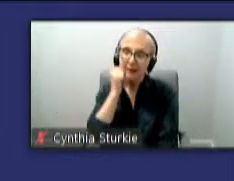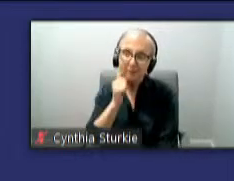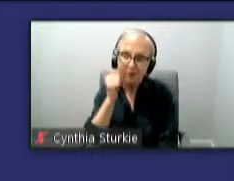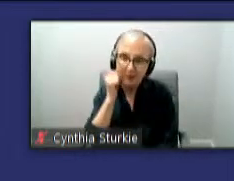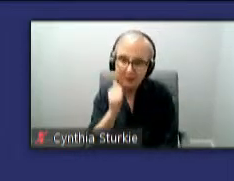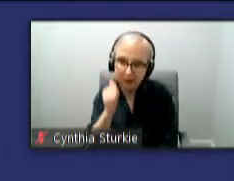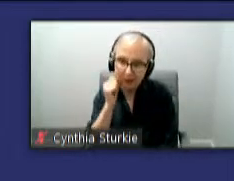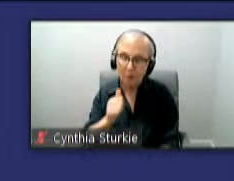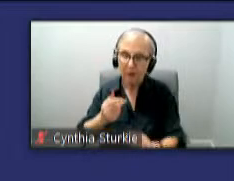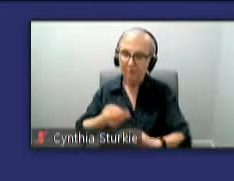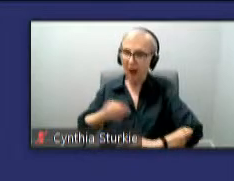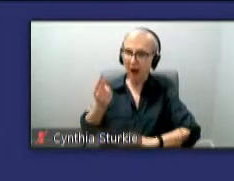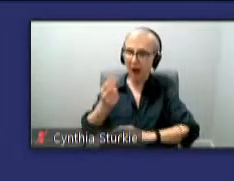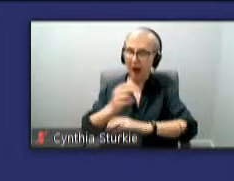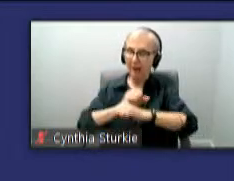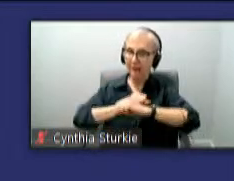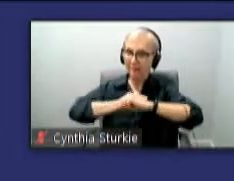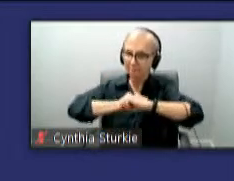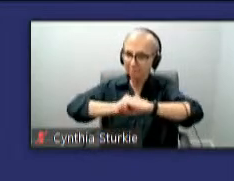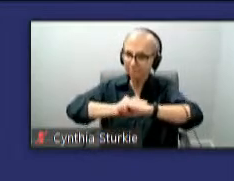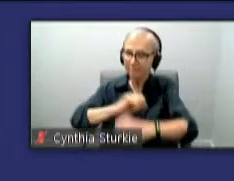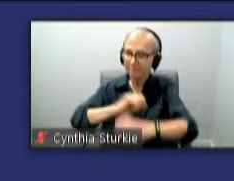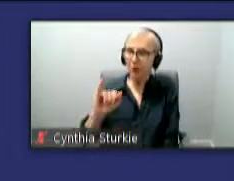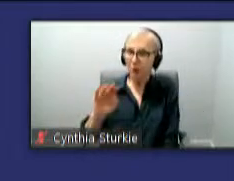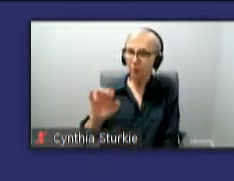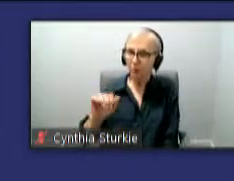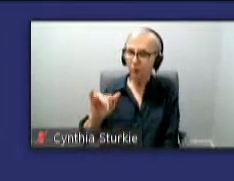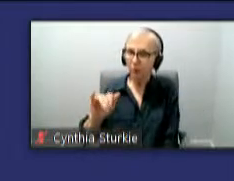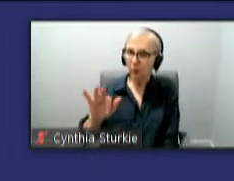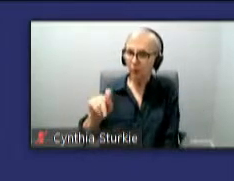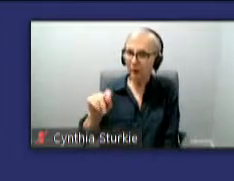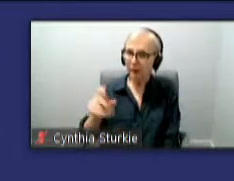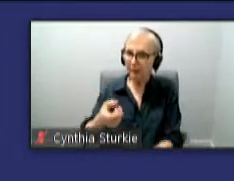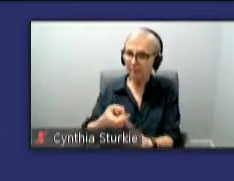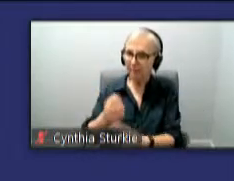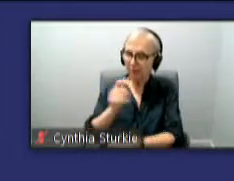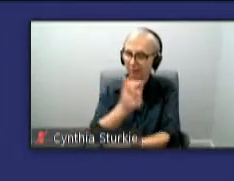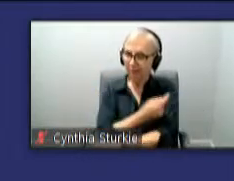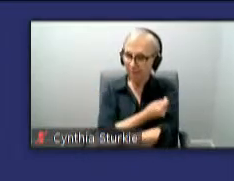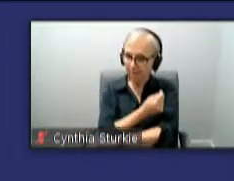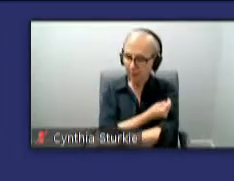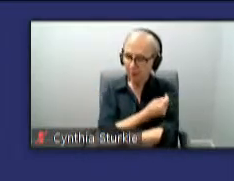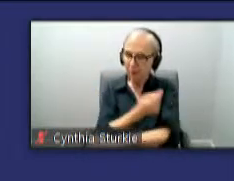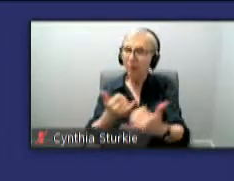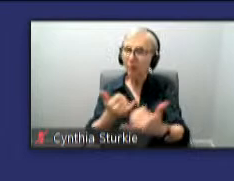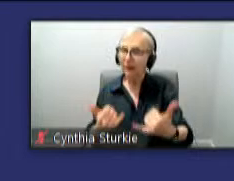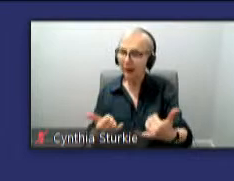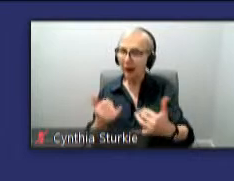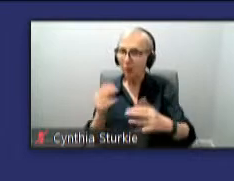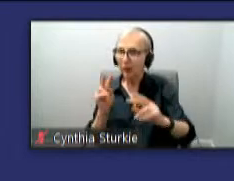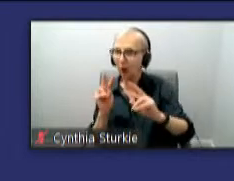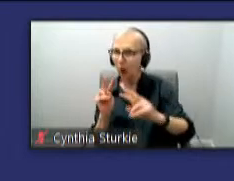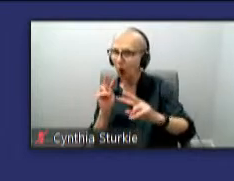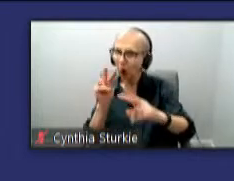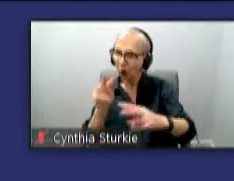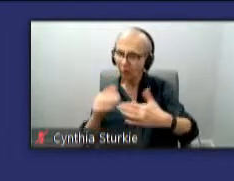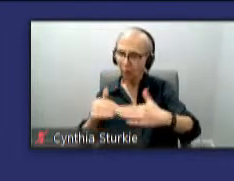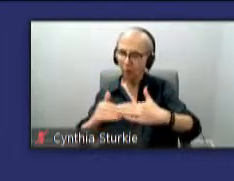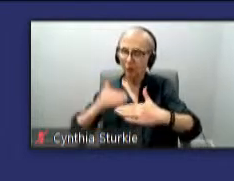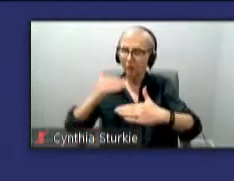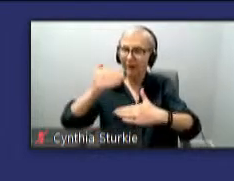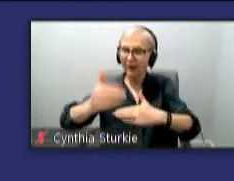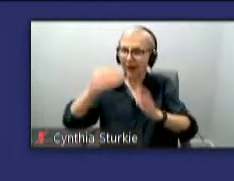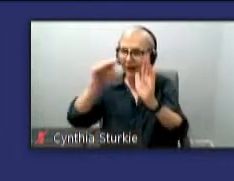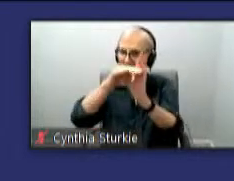high immunity from vaccination. And so we are at a point where we can begin to look forward to the next step. And